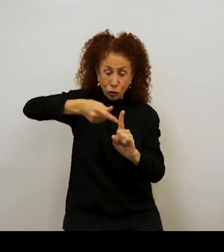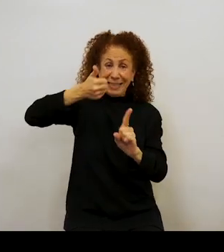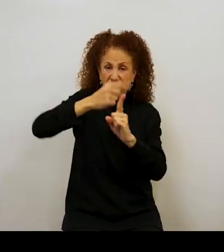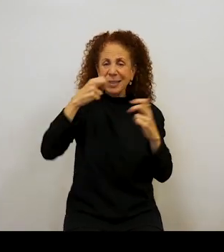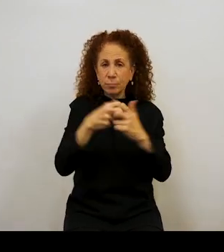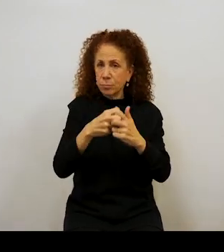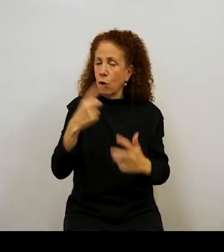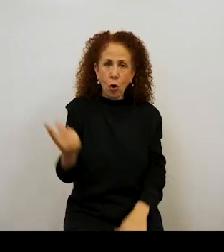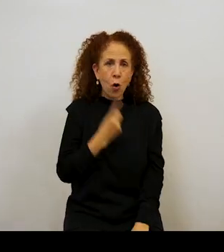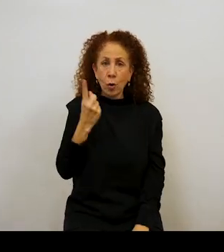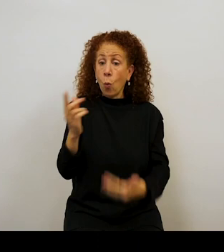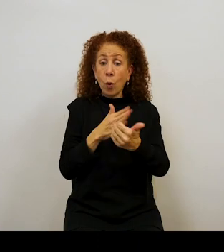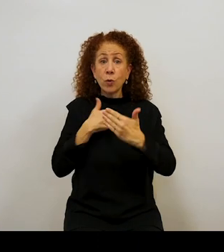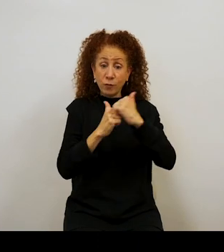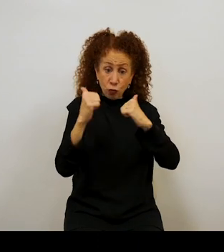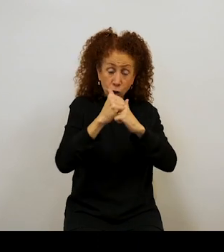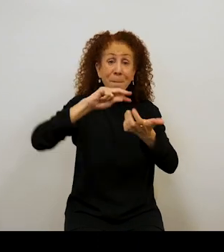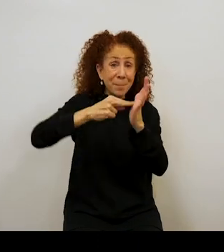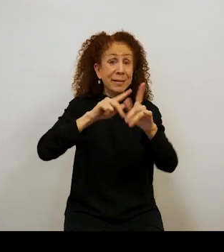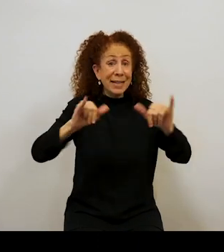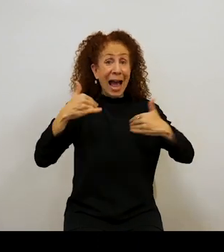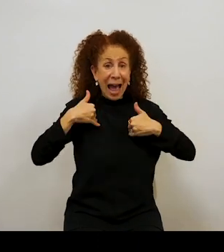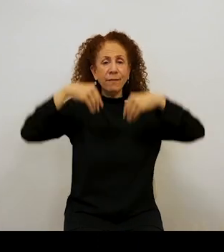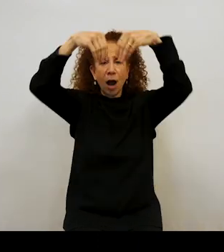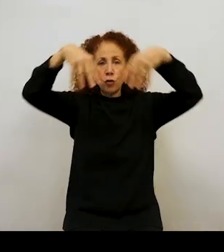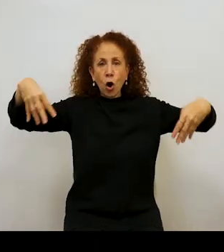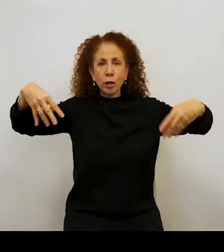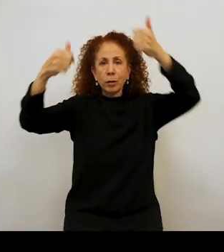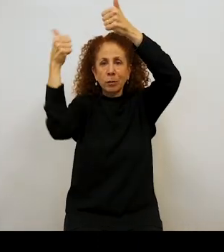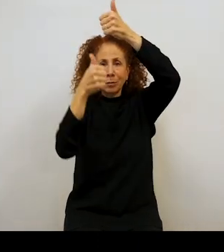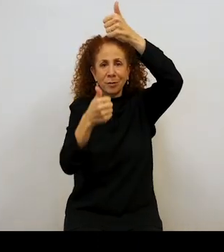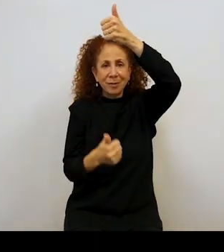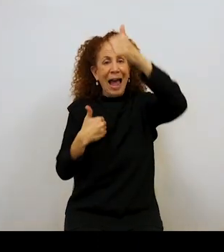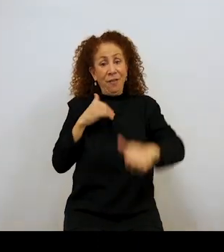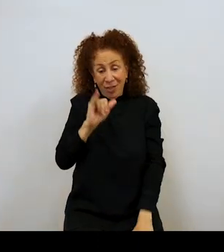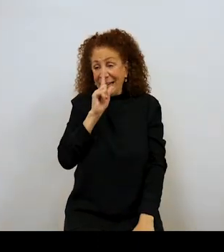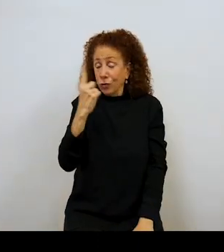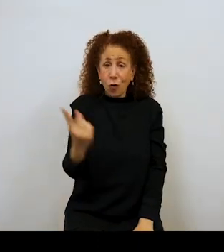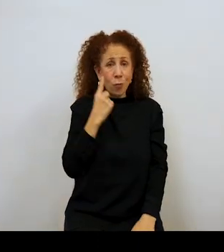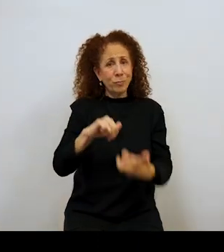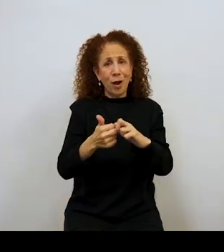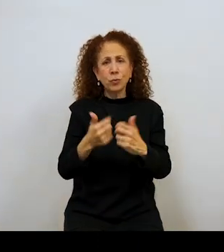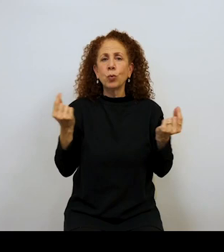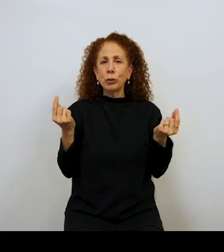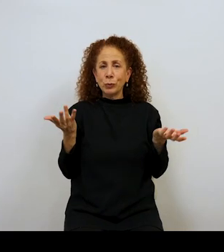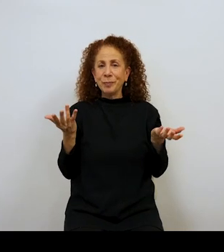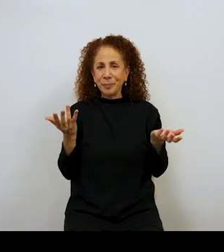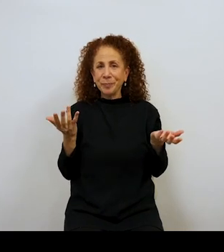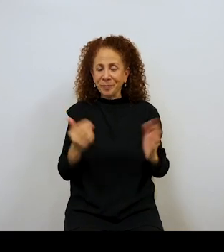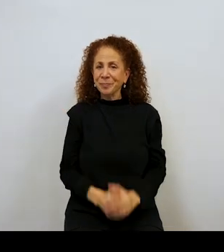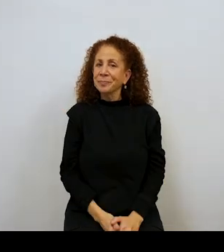That there are, where you have structures, you have hierarchies. That's always going to be problematic. So what do you do with it?